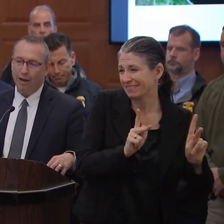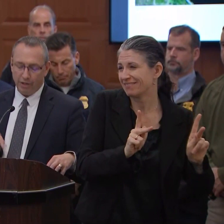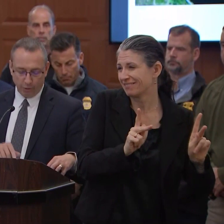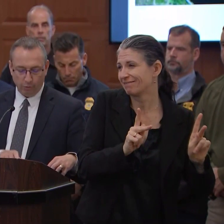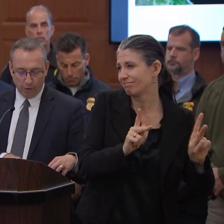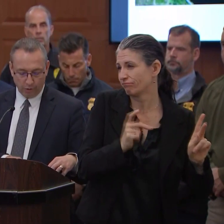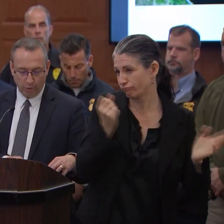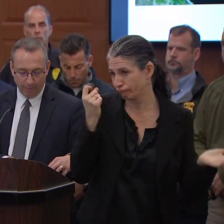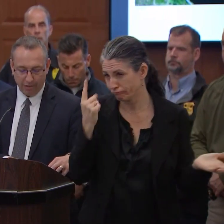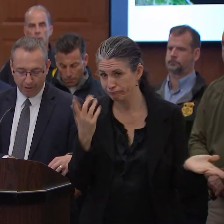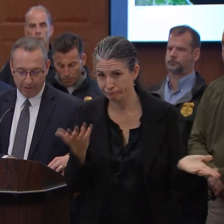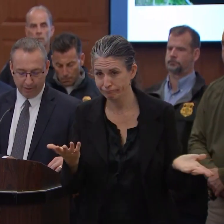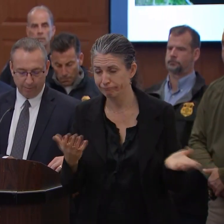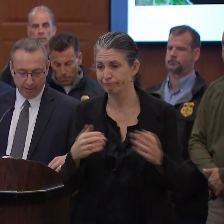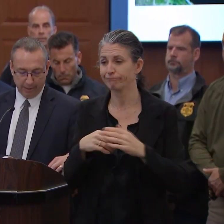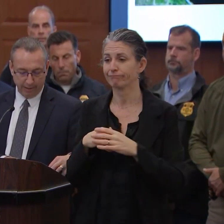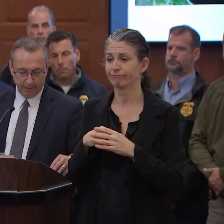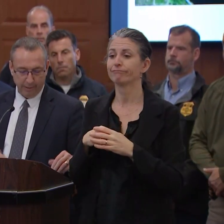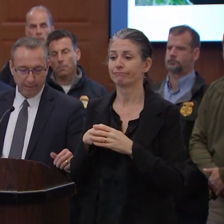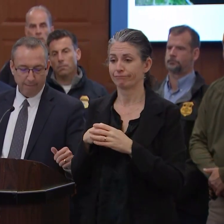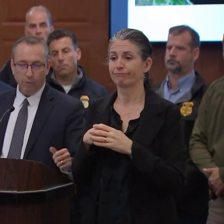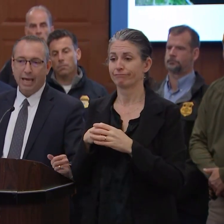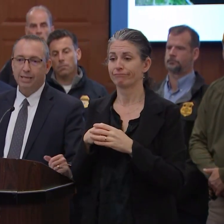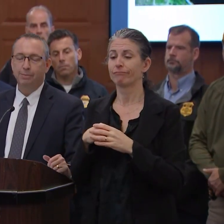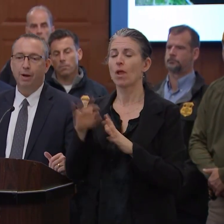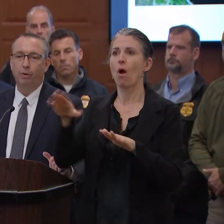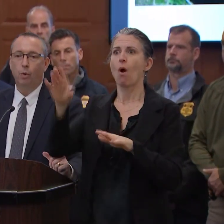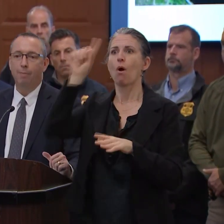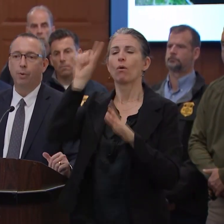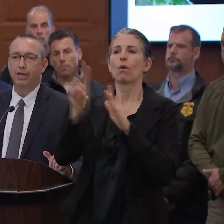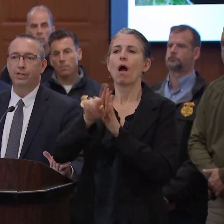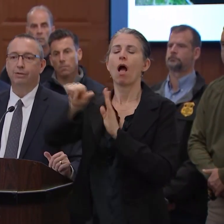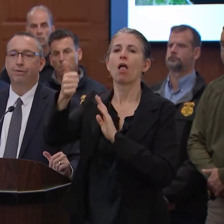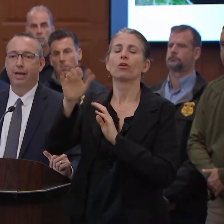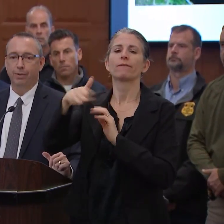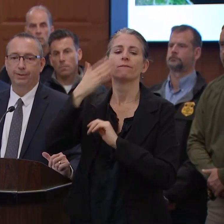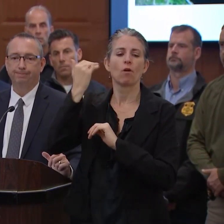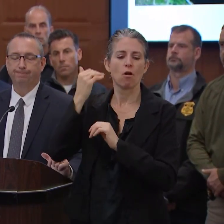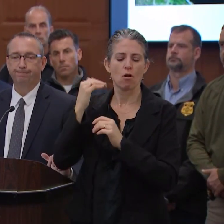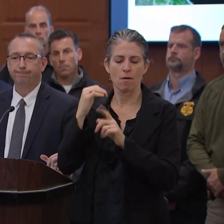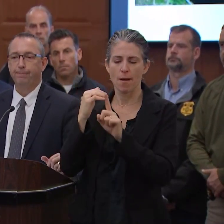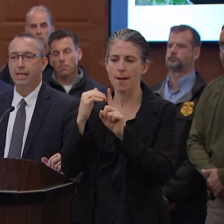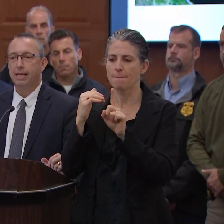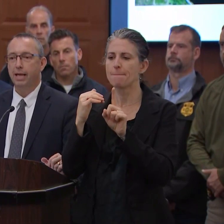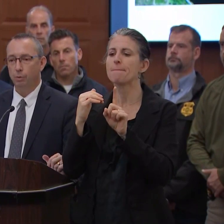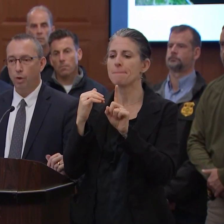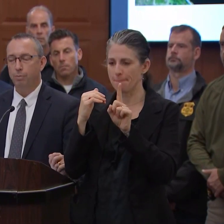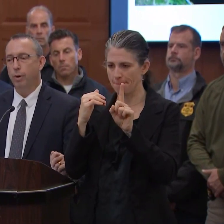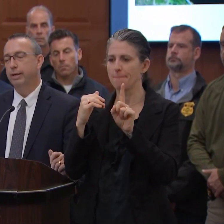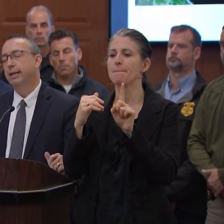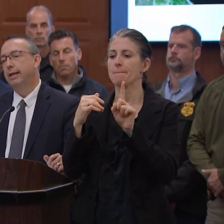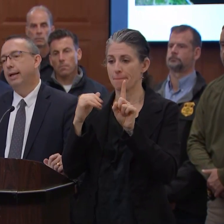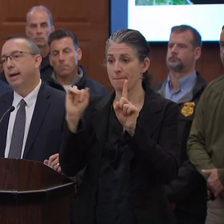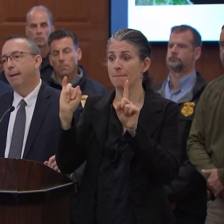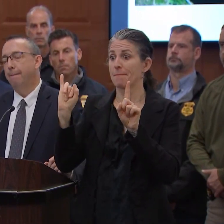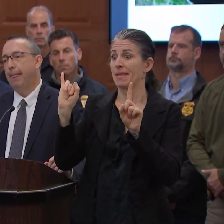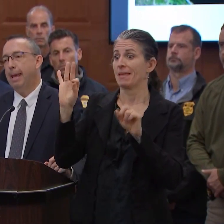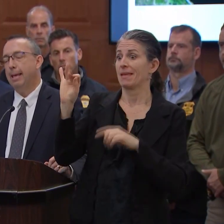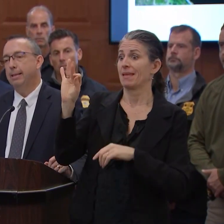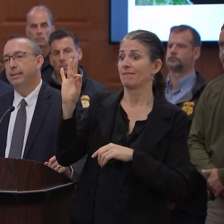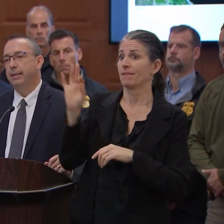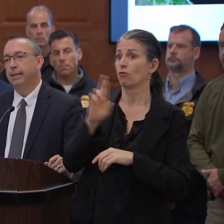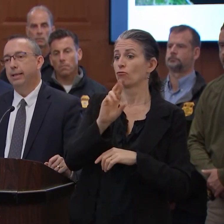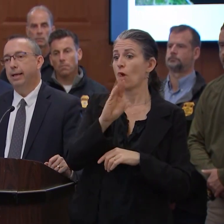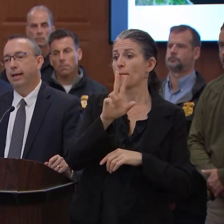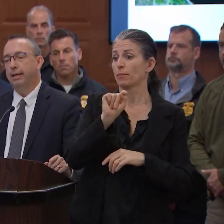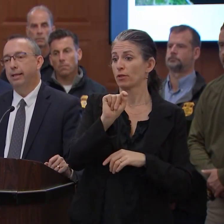little bit. I also want to mention this. It's a big deal. I was asked about cooperation of the family at one point,